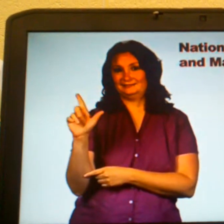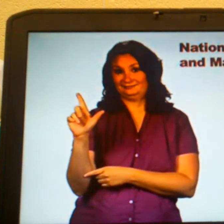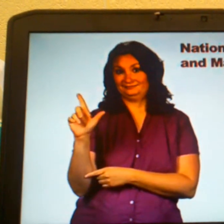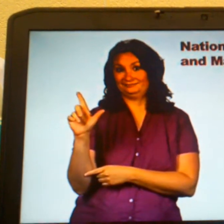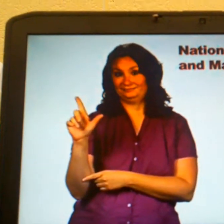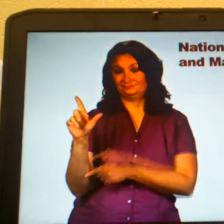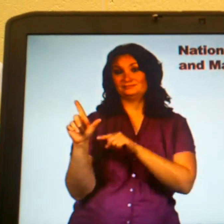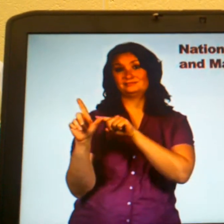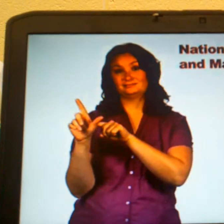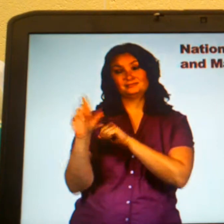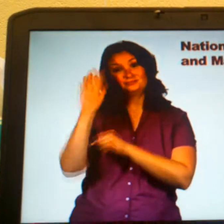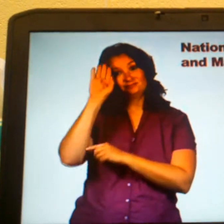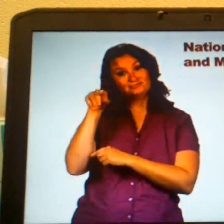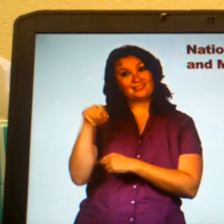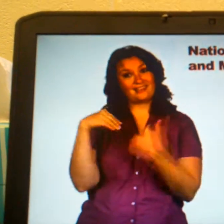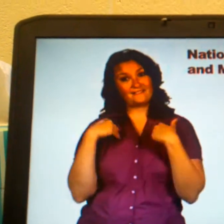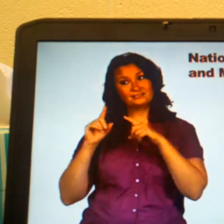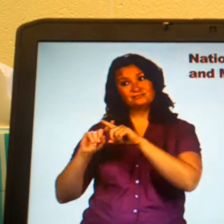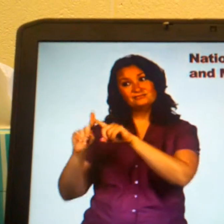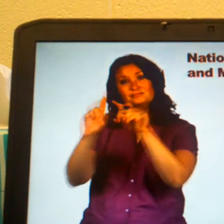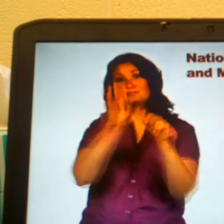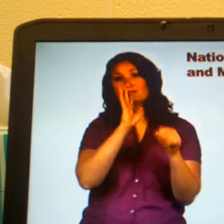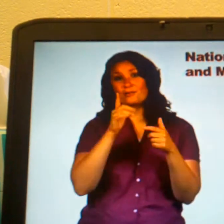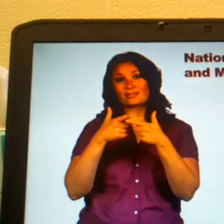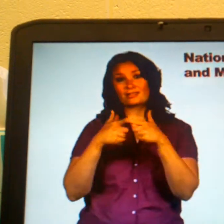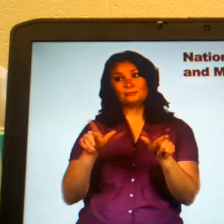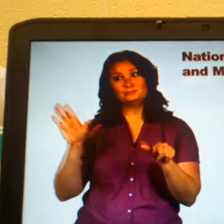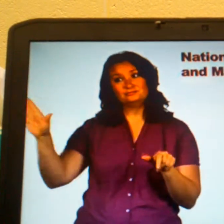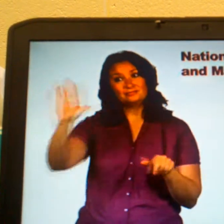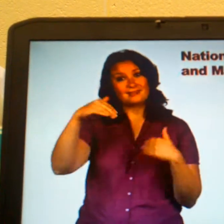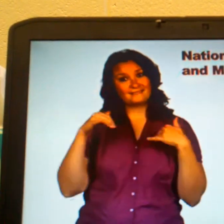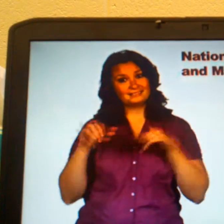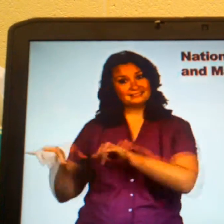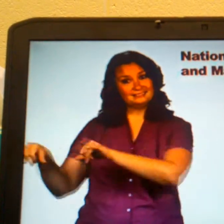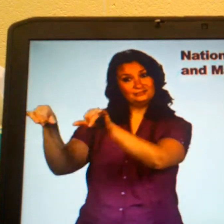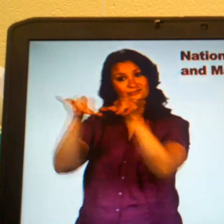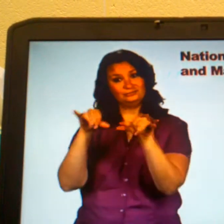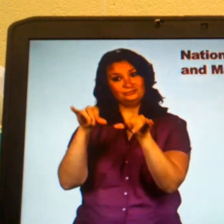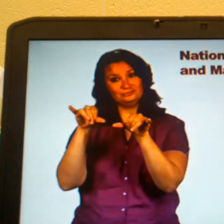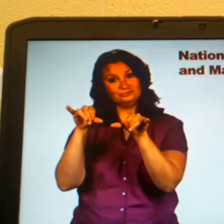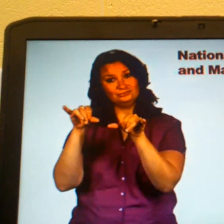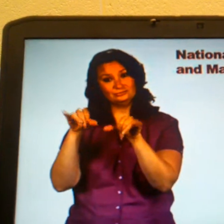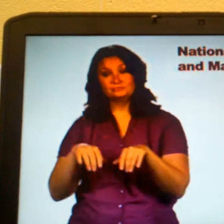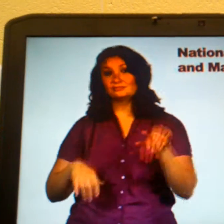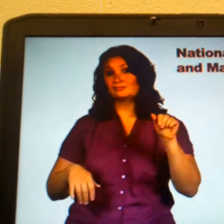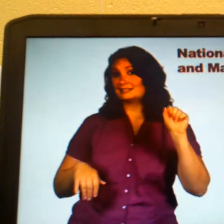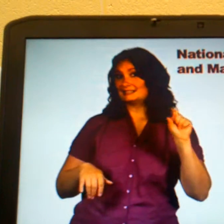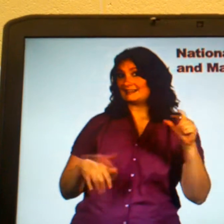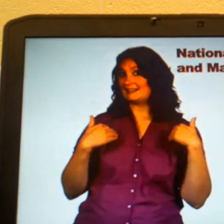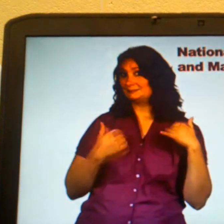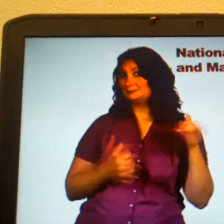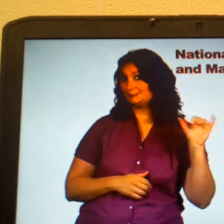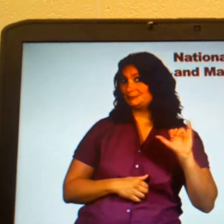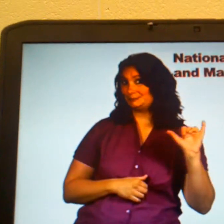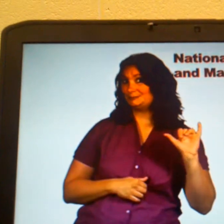standard language. You know, you have different accents and languages that are common.